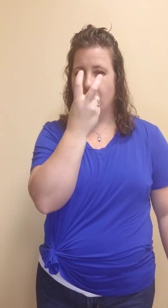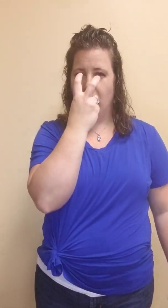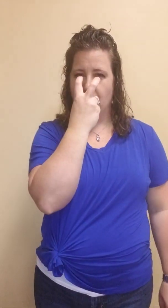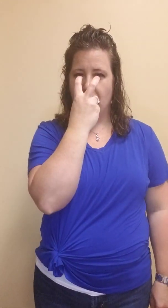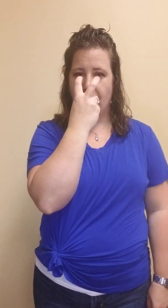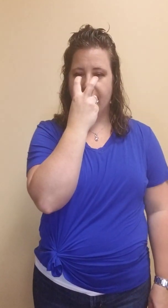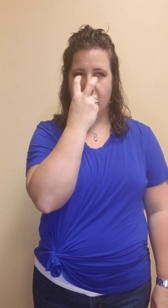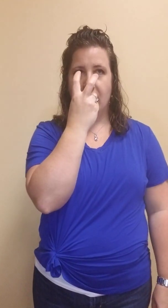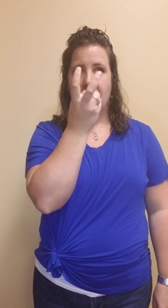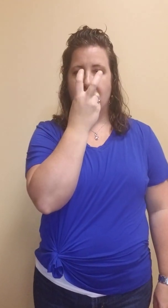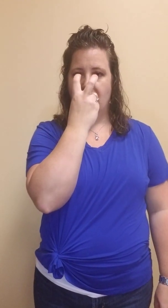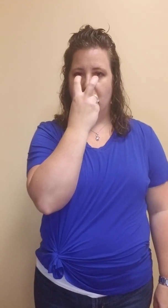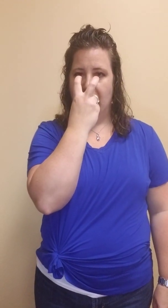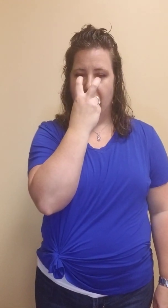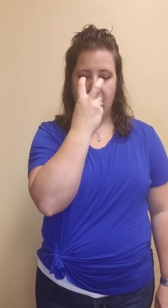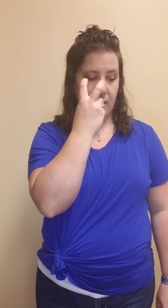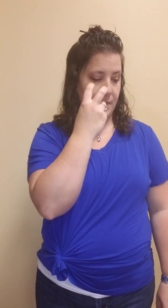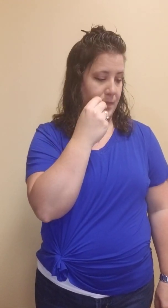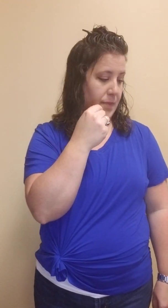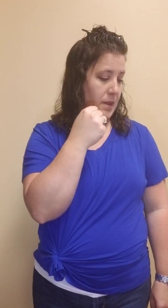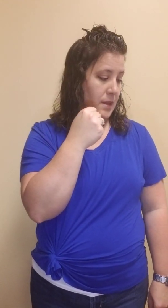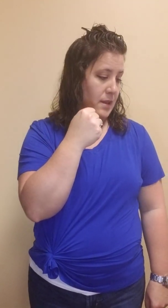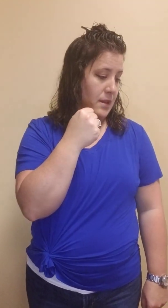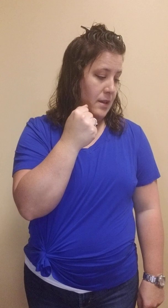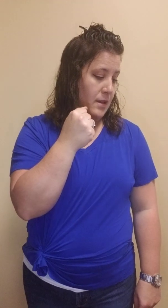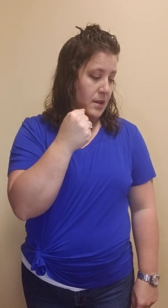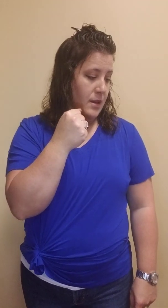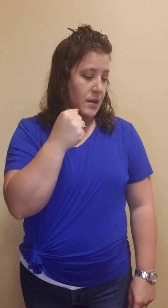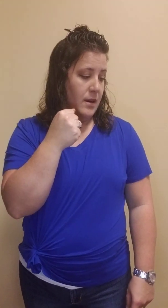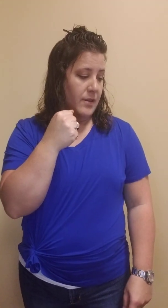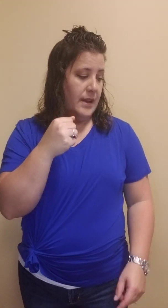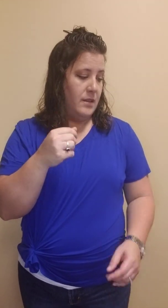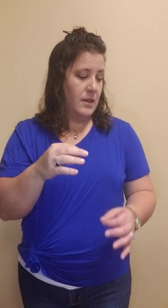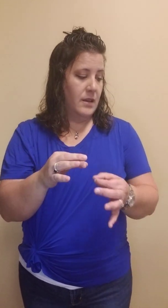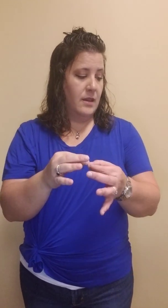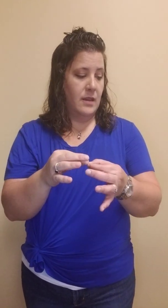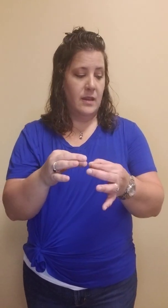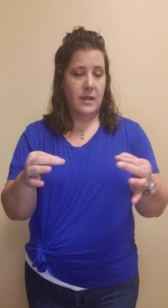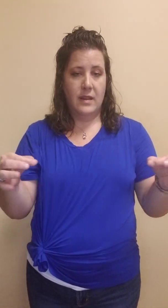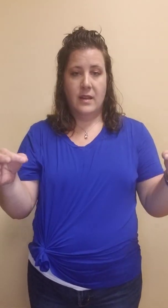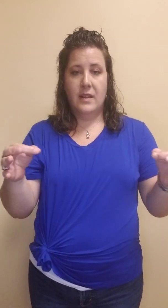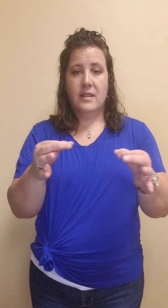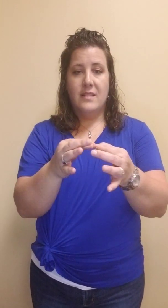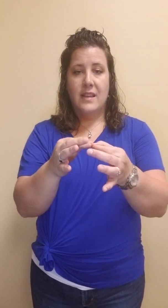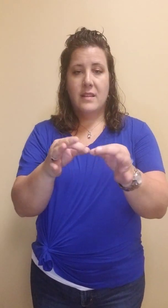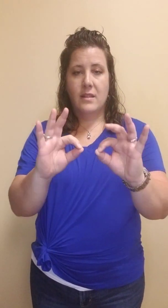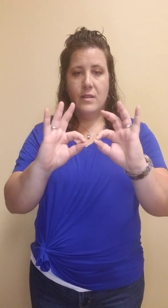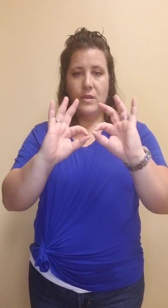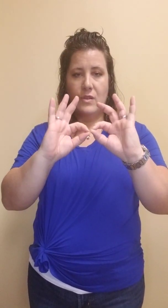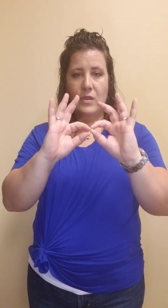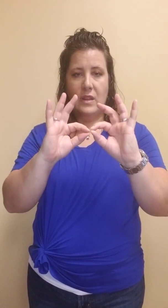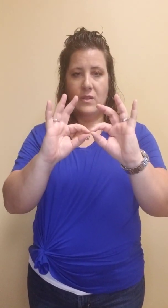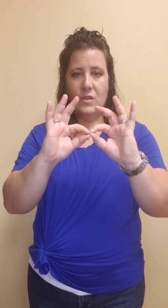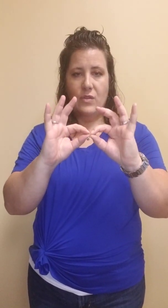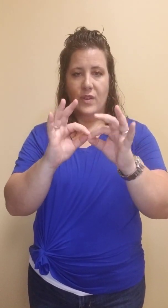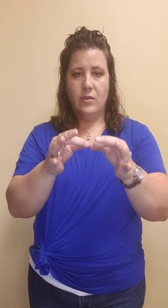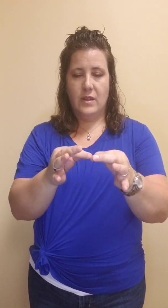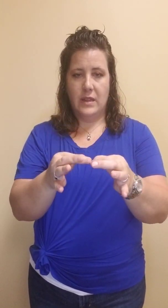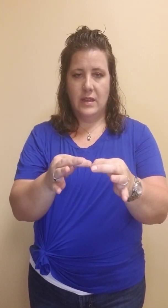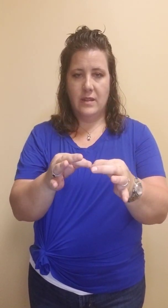them to your eyes, that's blind. All right. Sentence. So these two fingers like this,